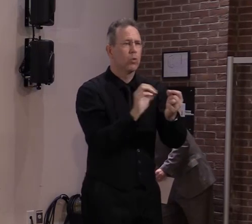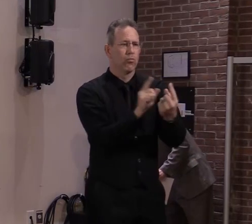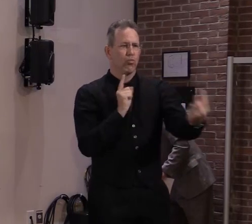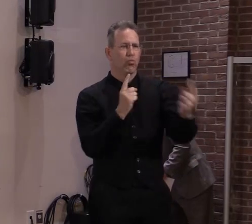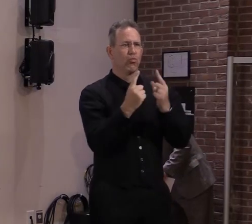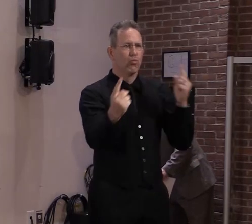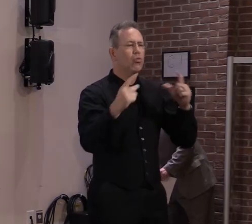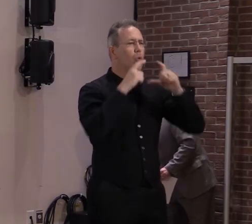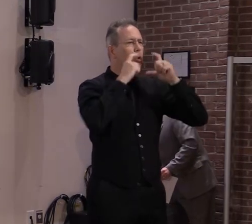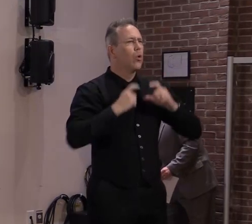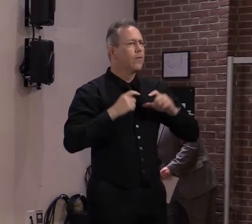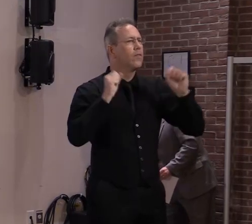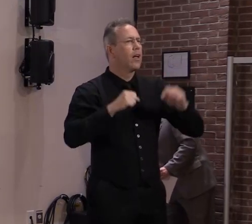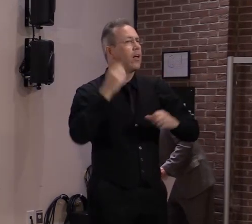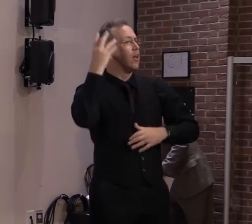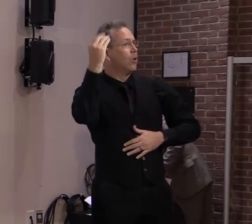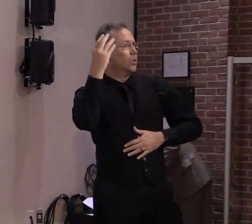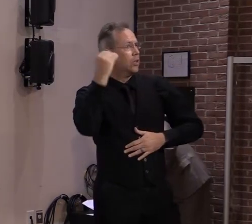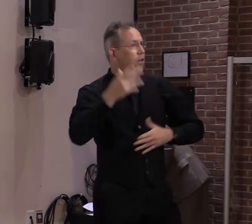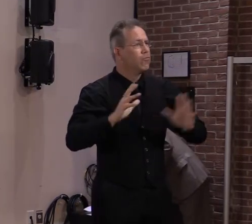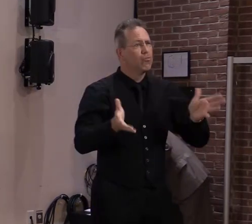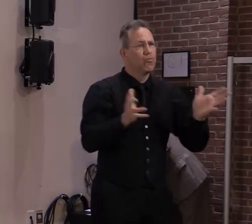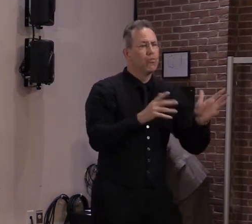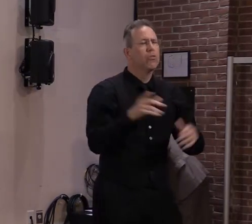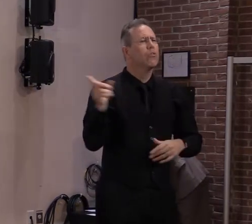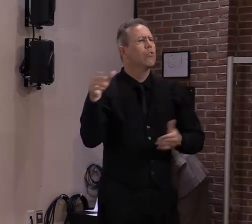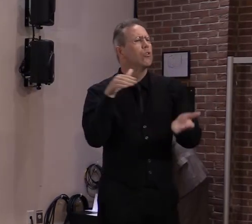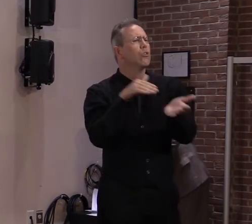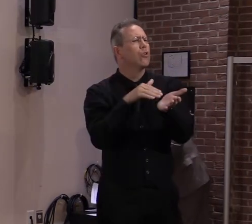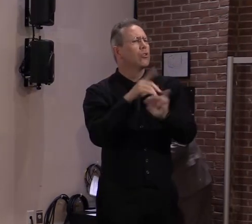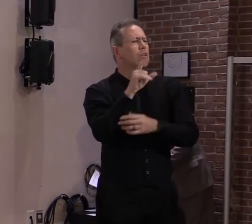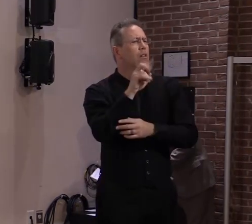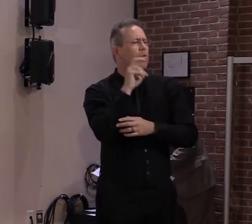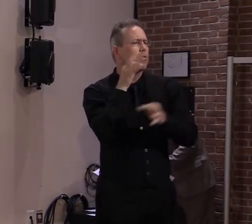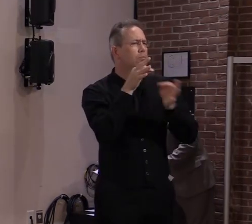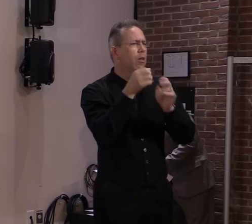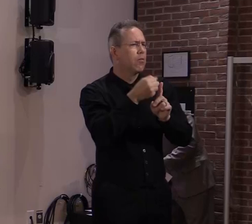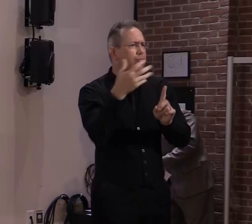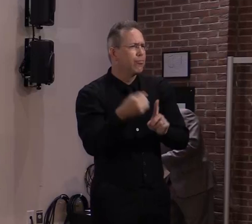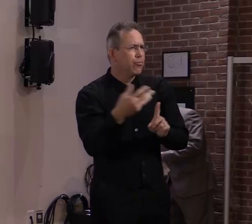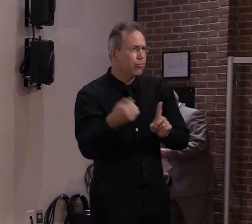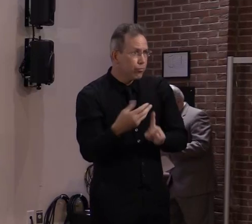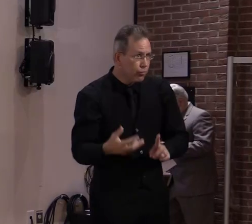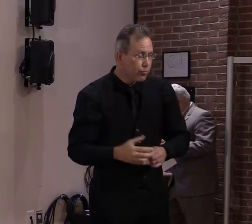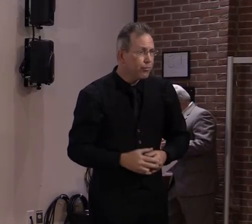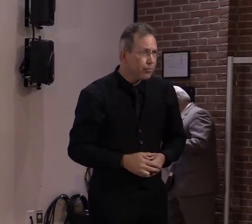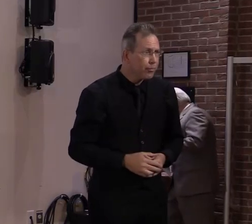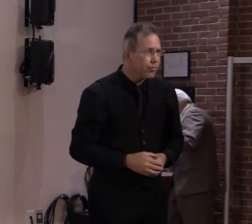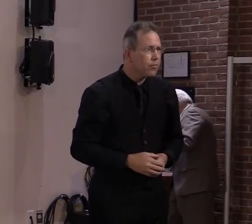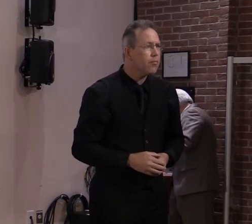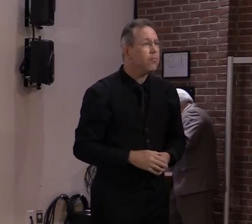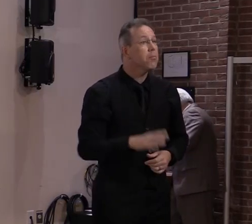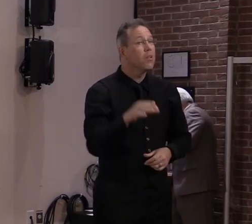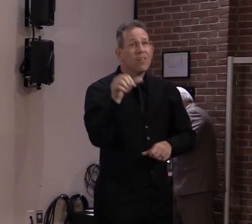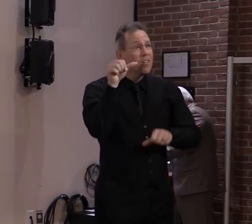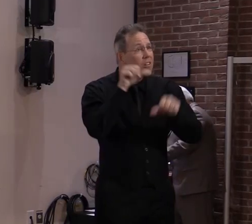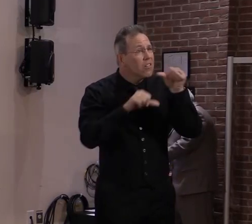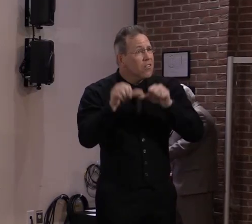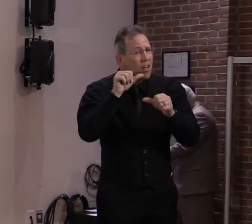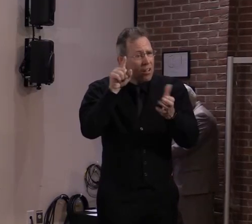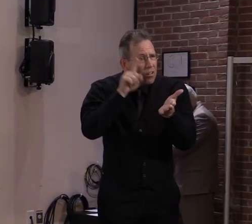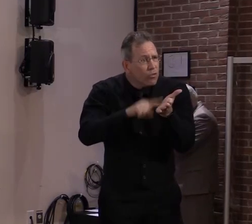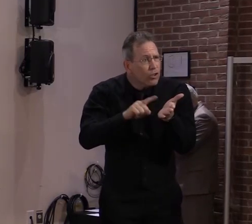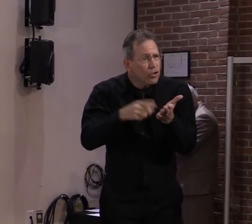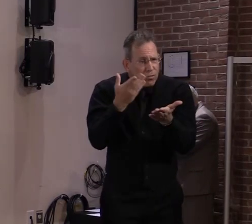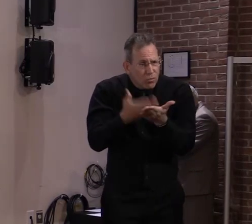further detail about why this is safe in a few moments, but the science and data show that outdoor transmission